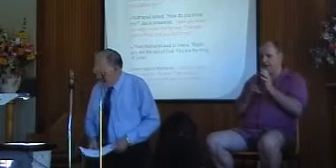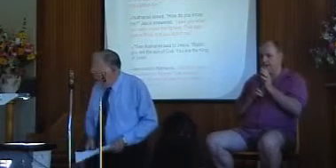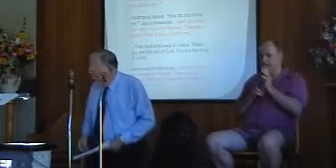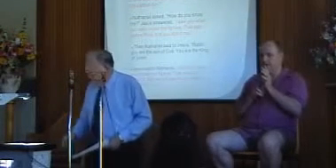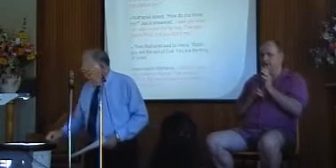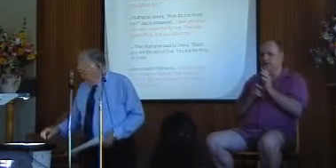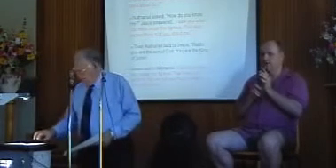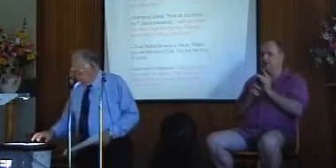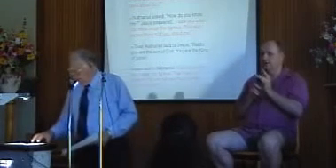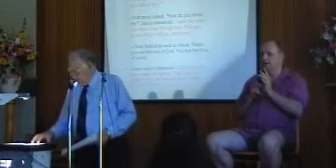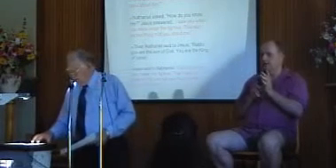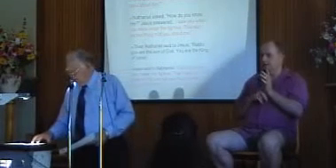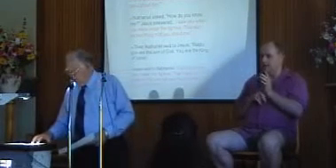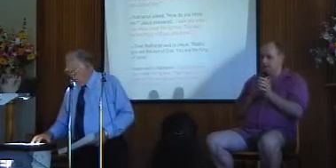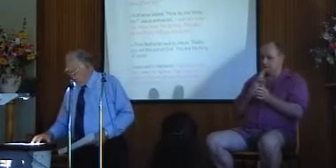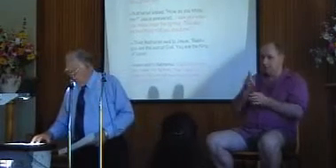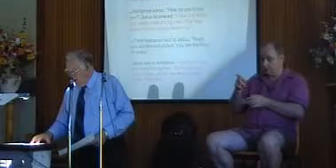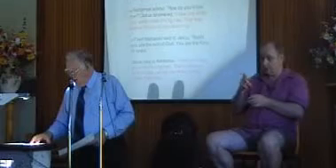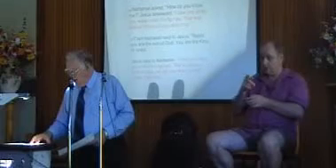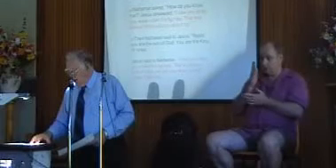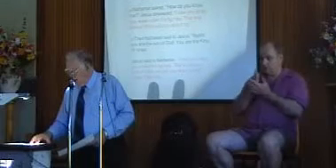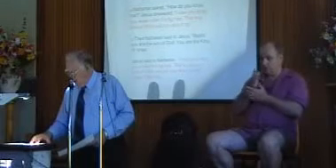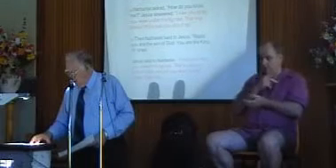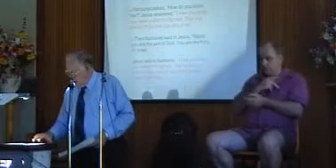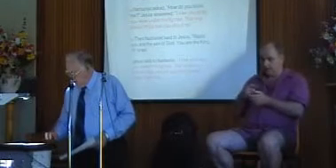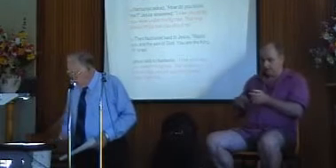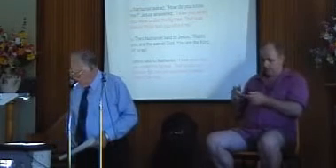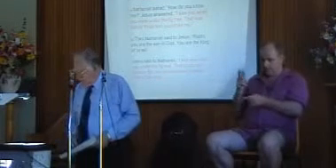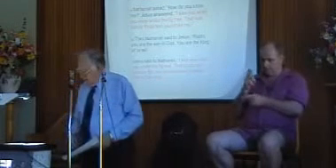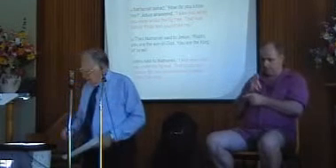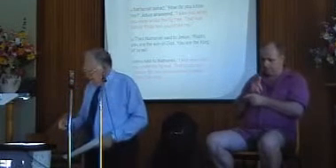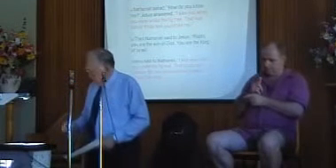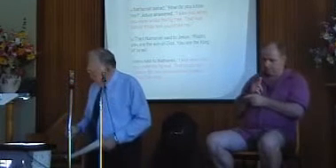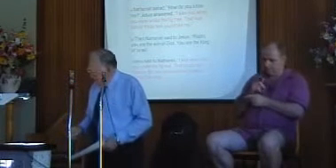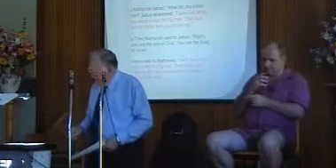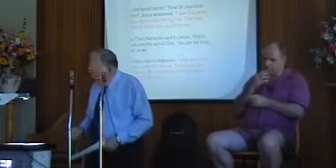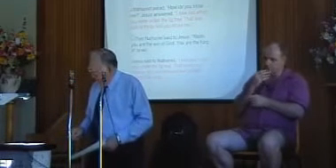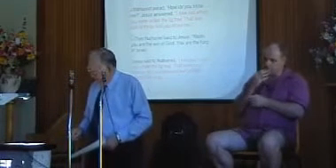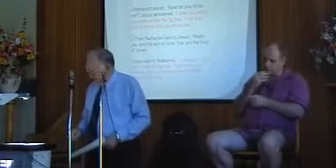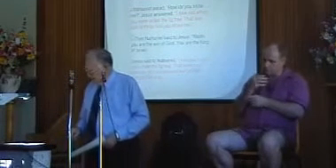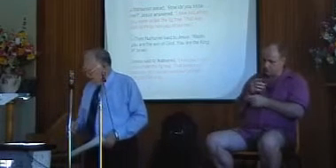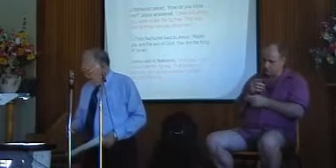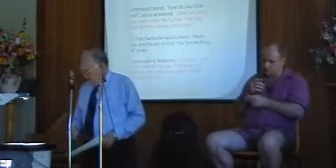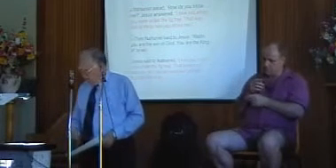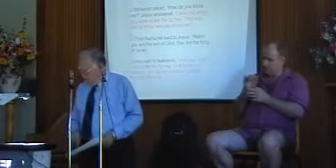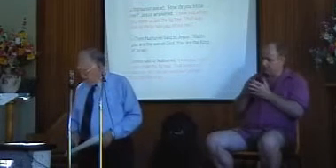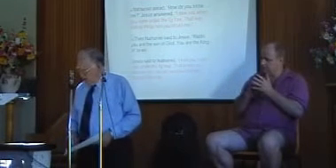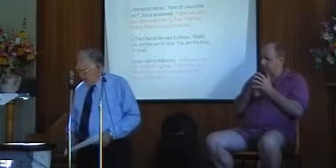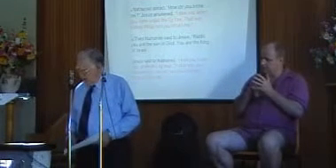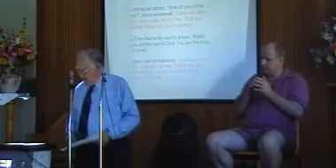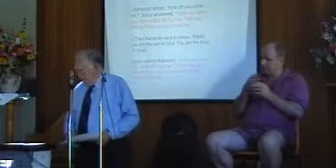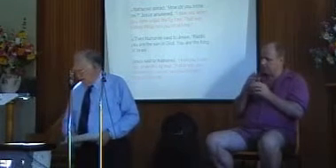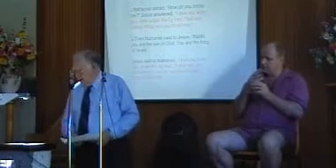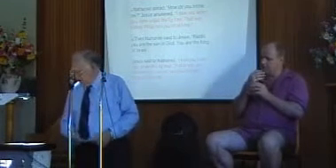Israel." Jesus said to Nathanael, "I told you, I saw you under the fig tree. That is why